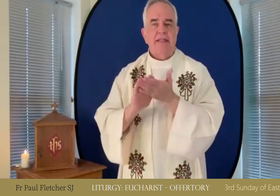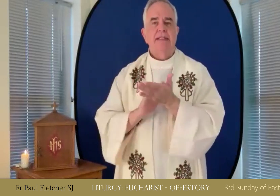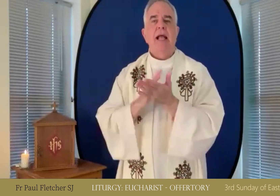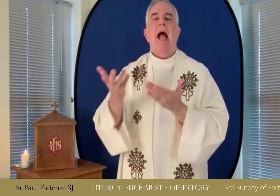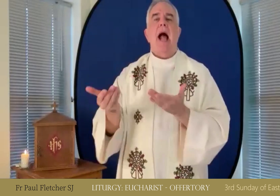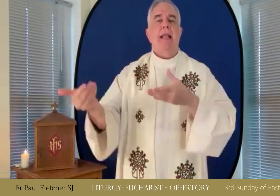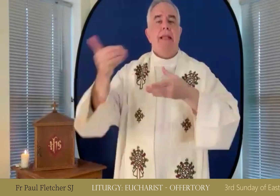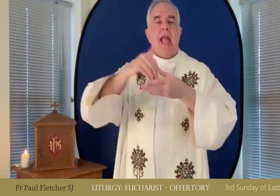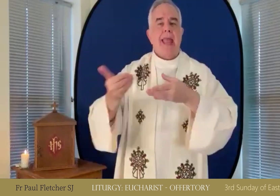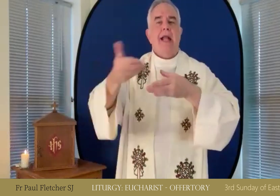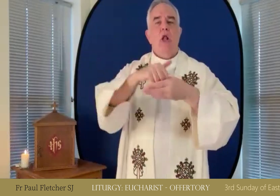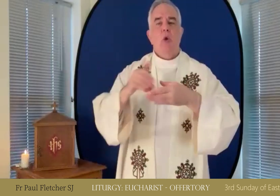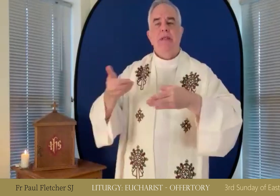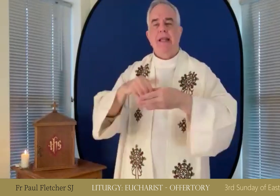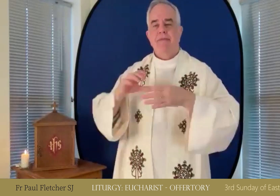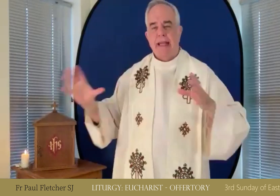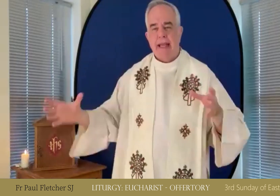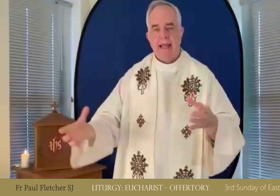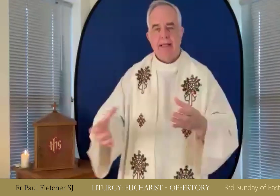forgiveness and inclusivity.